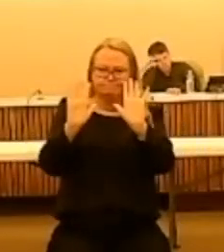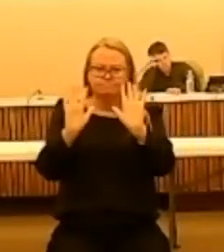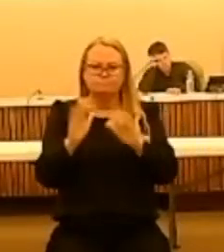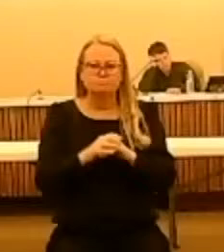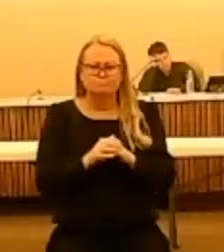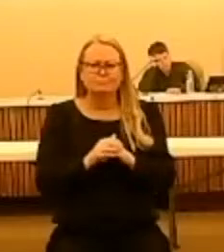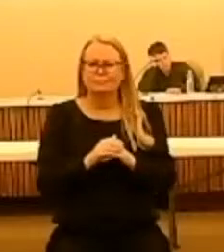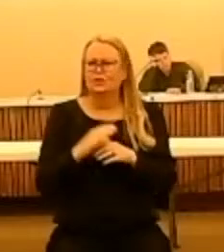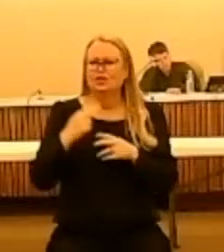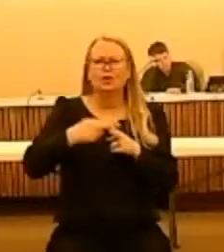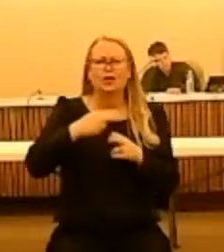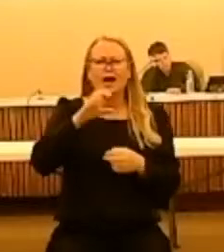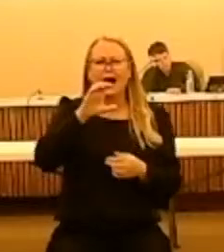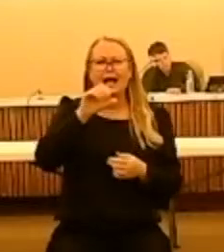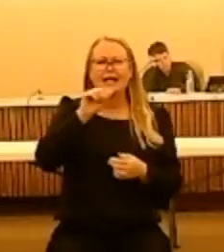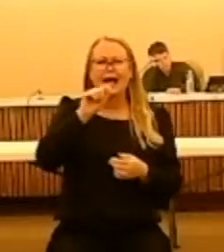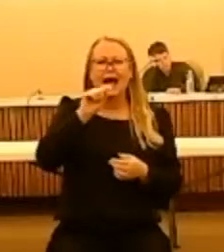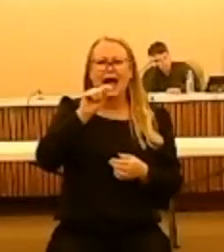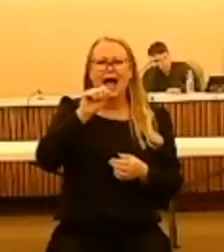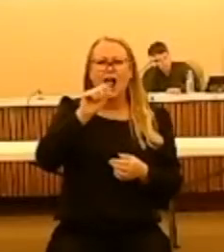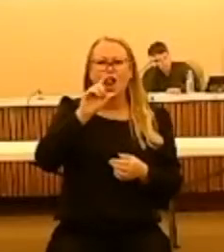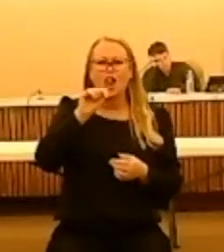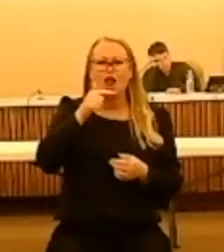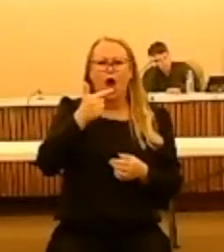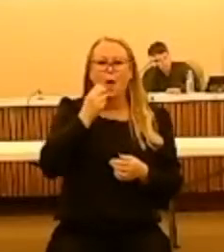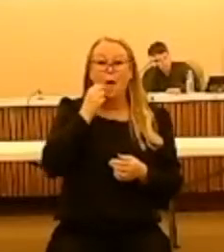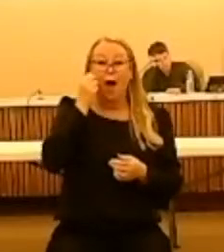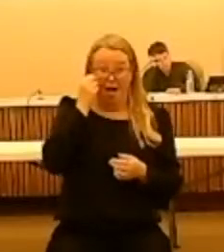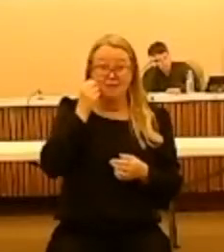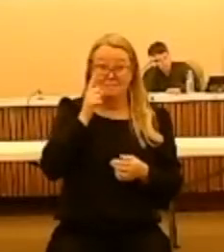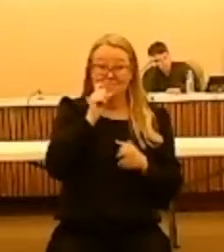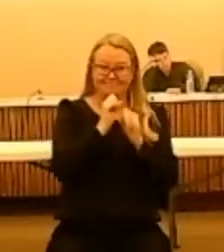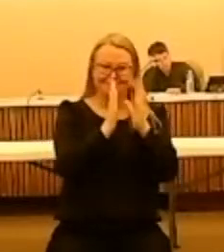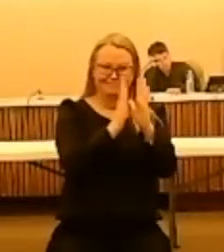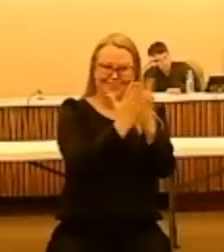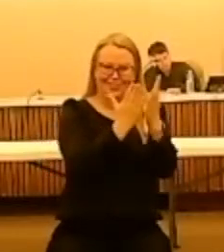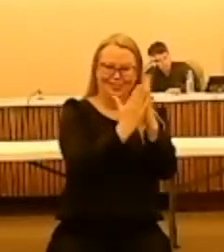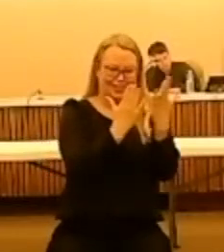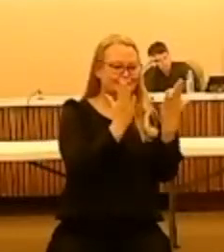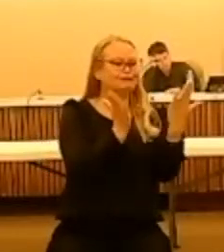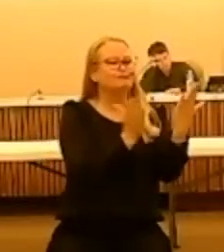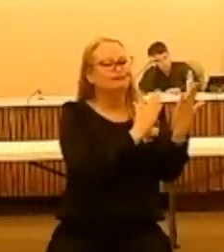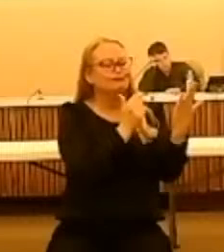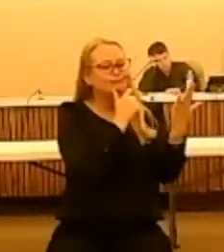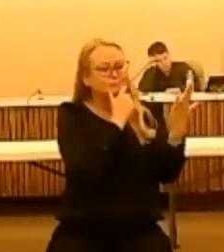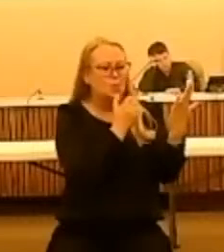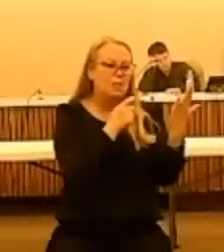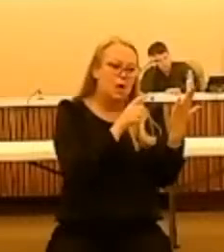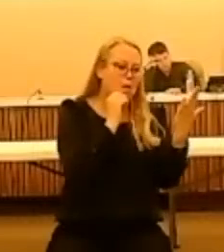catalog home that you would order from a catalog. It was from the Aladdin Company.